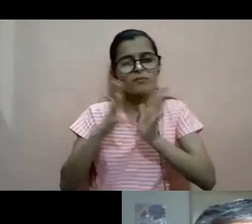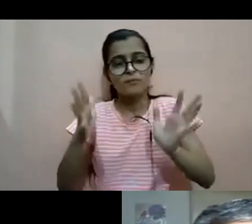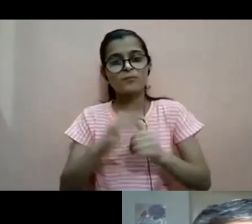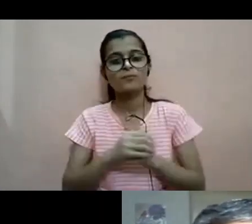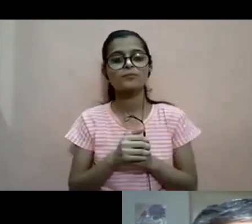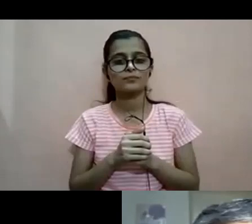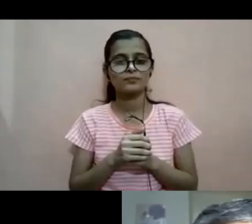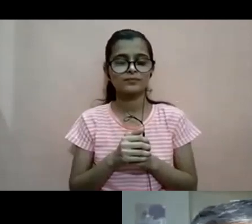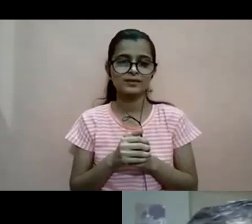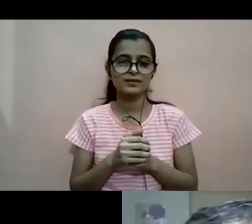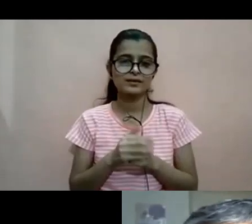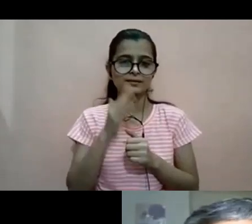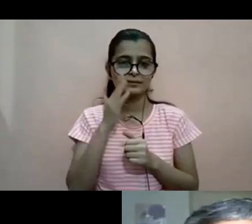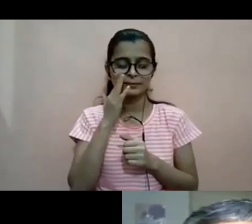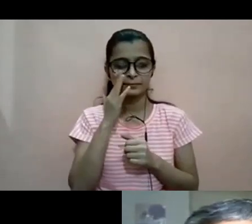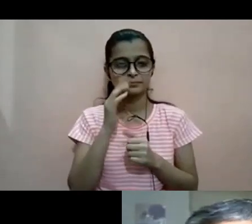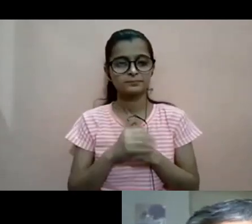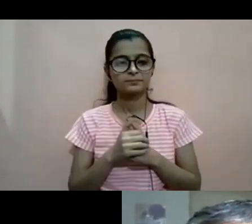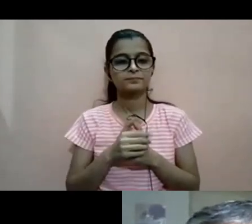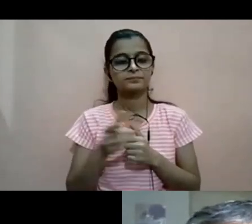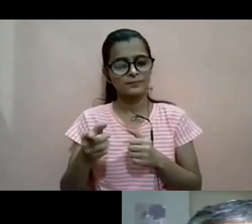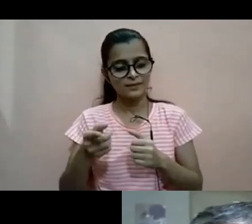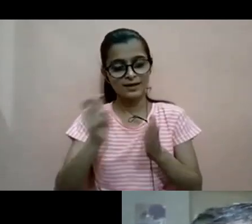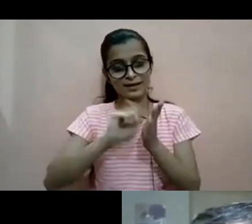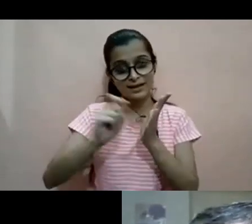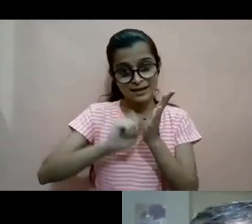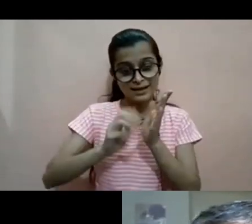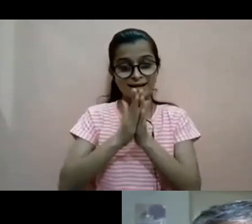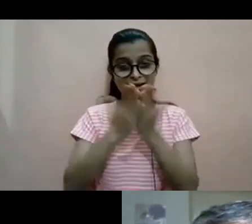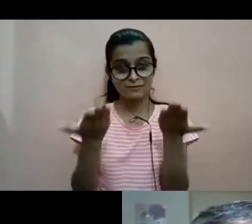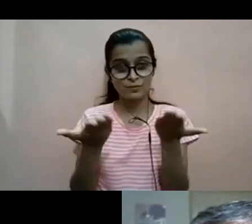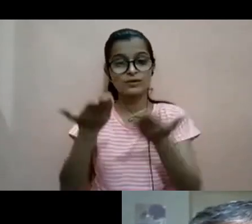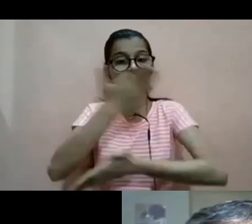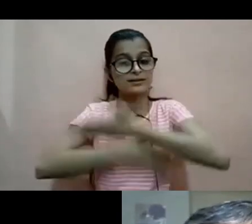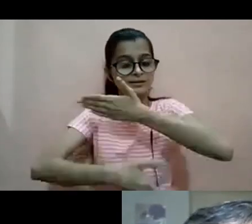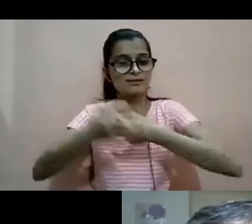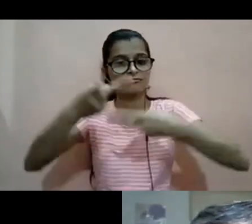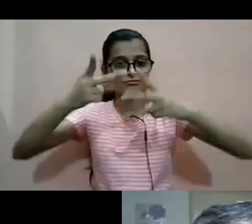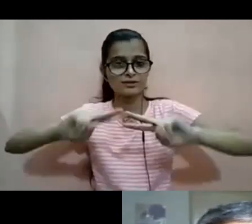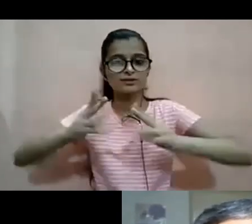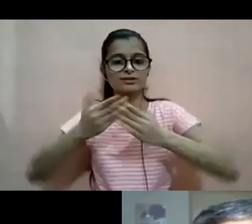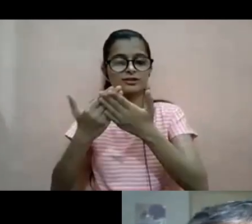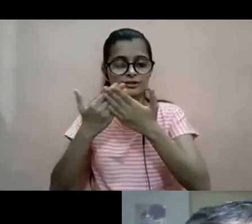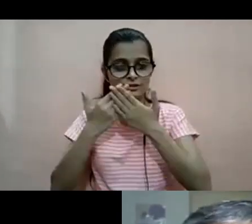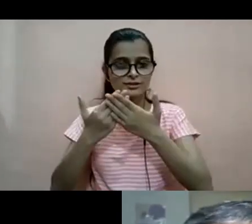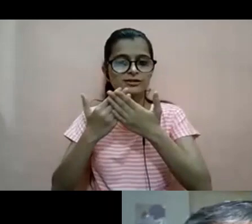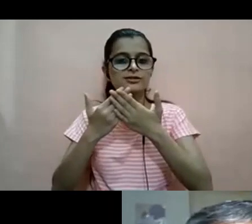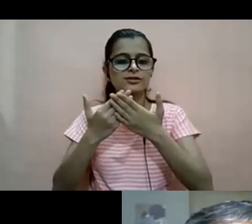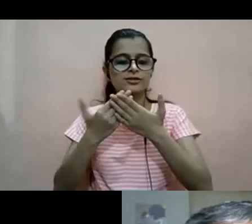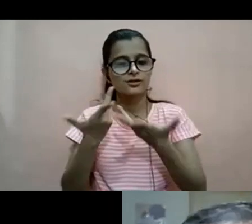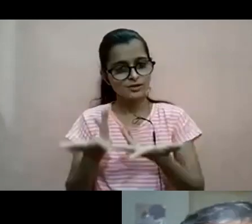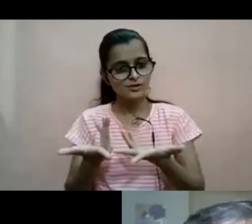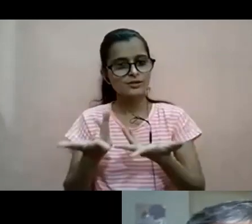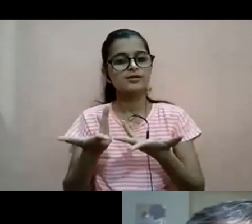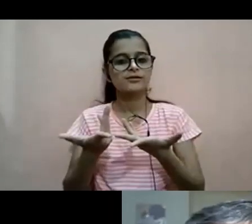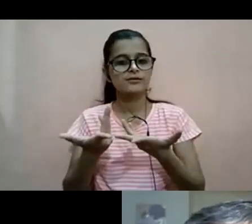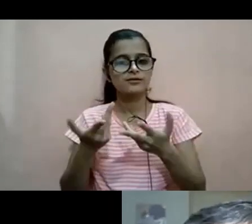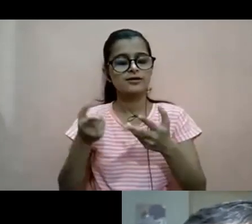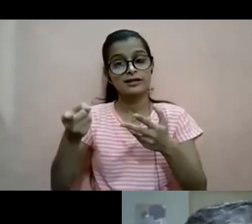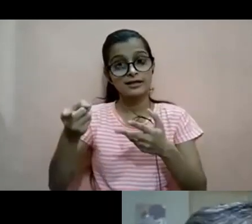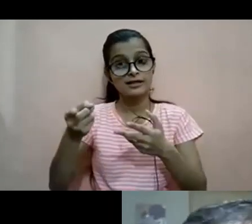edited a book on disability and translation studies, disability in translation studies, he